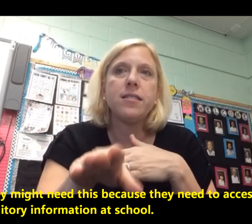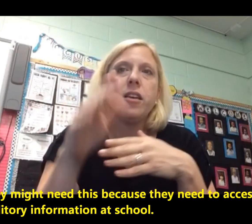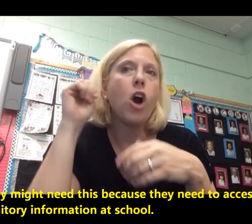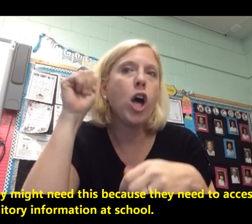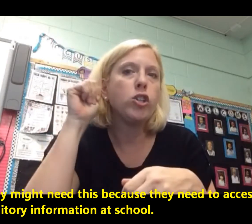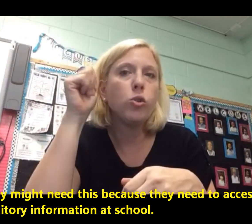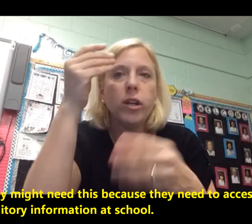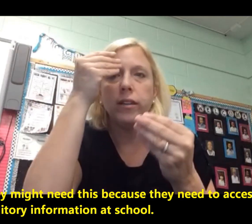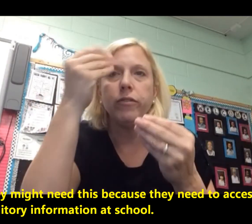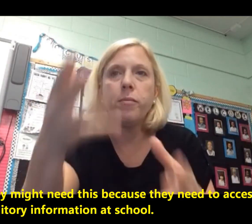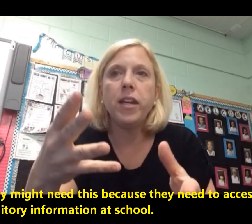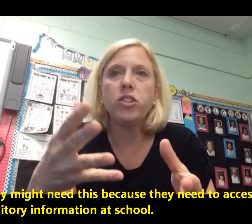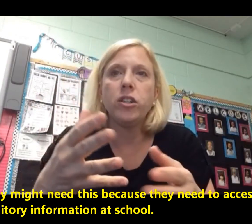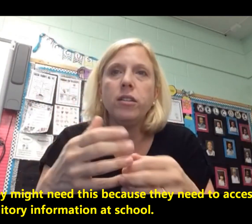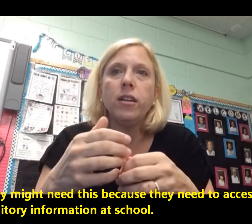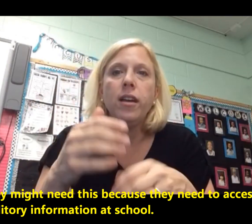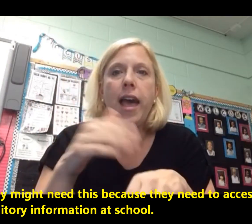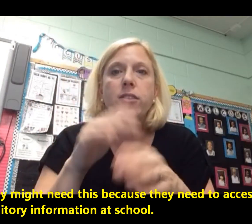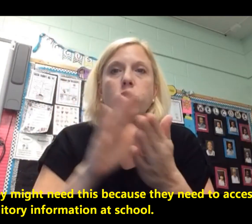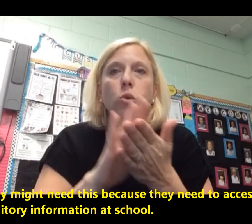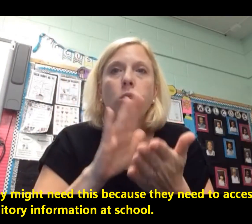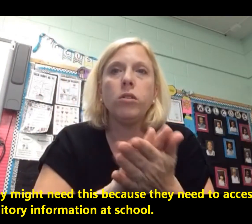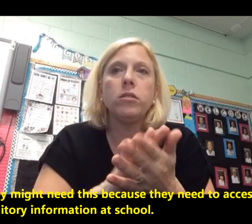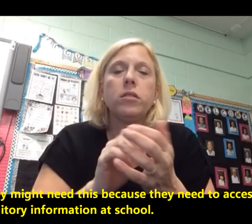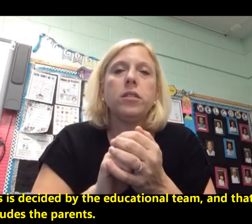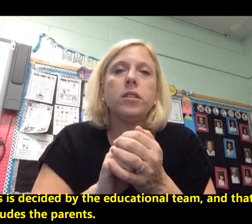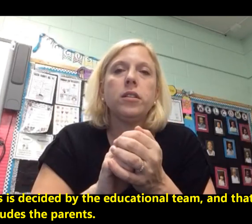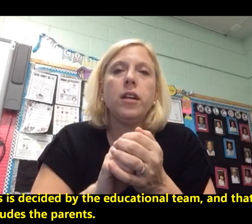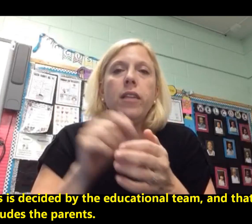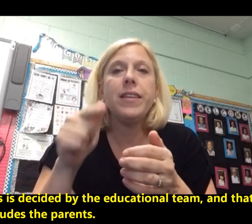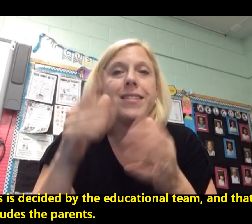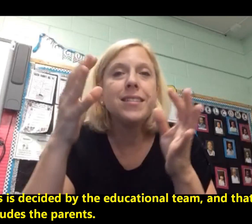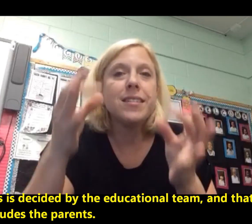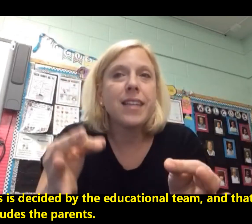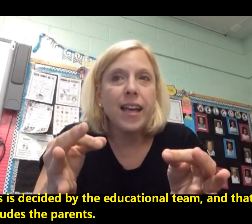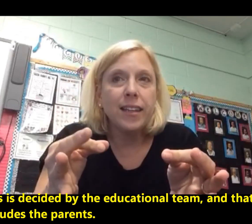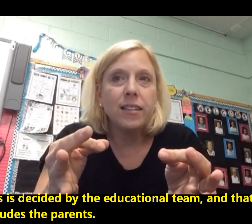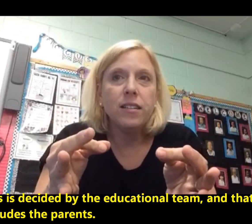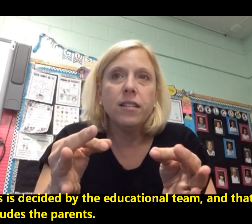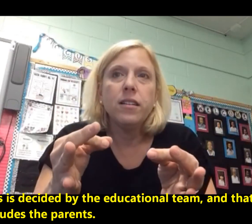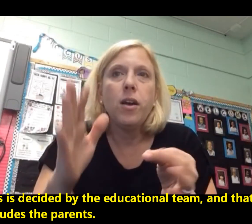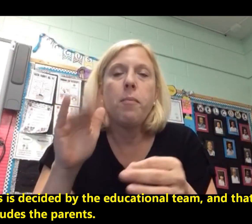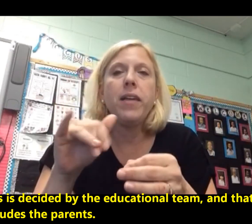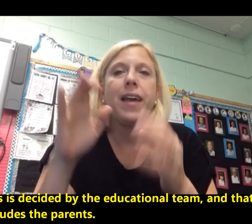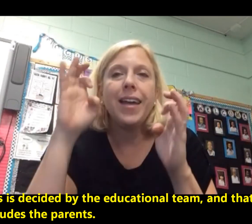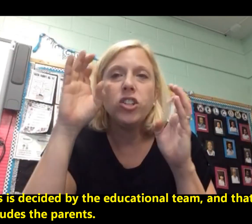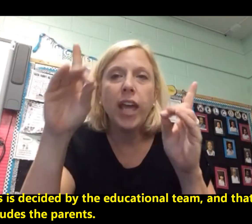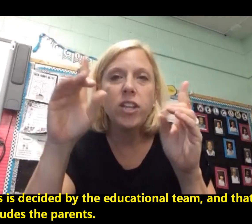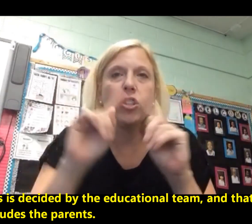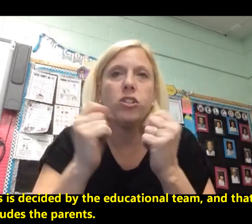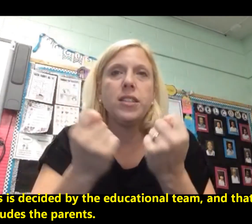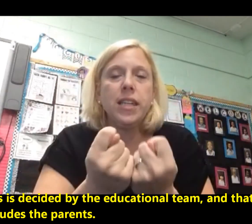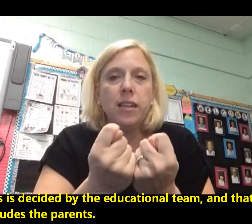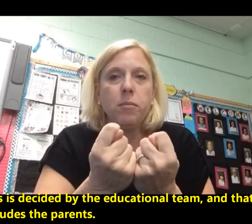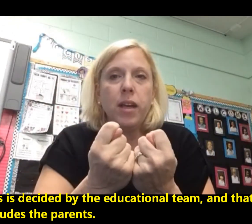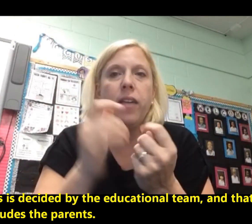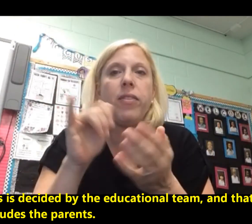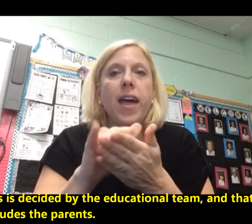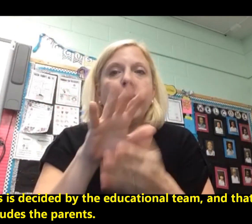auditory information at school. This is decided by the educational team and that